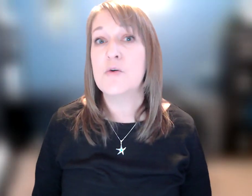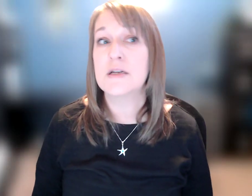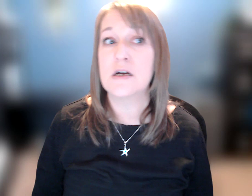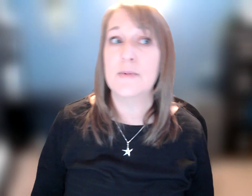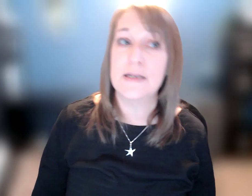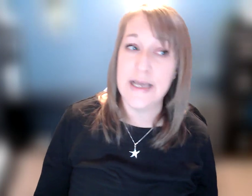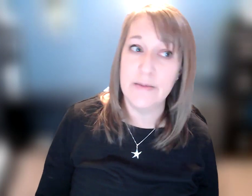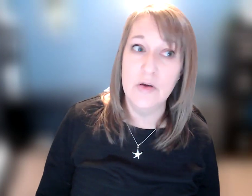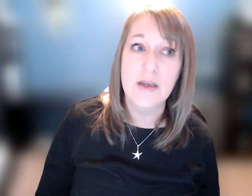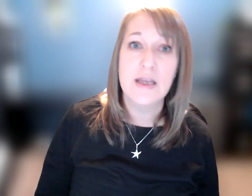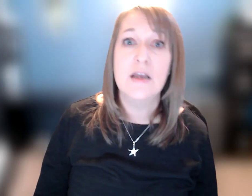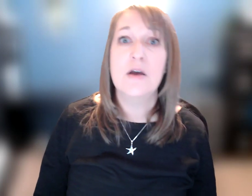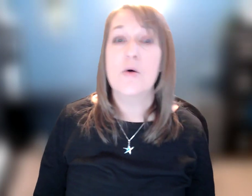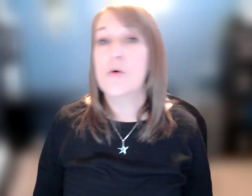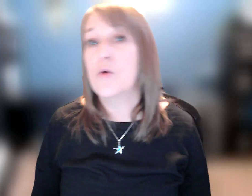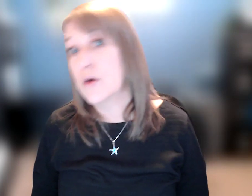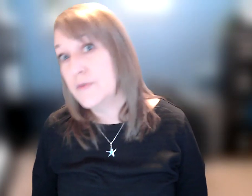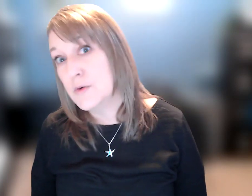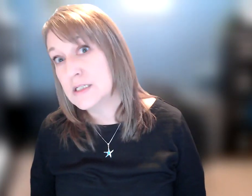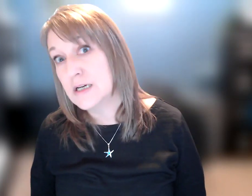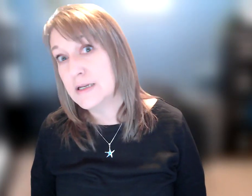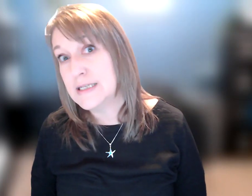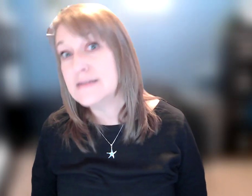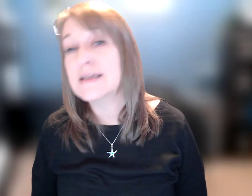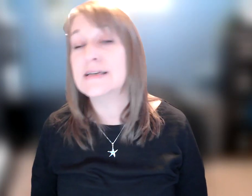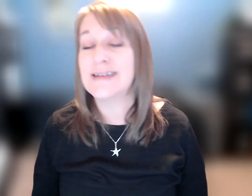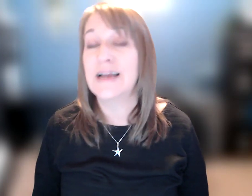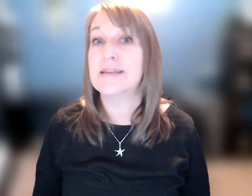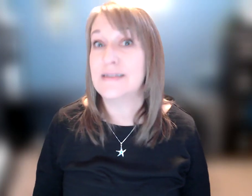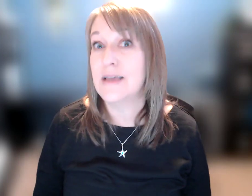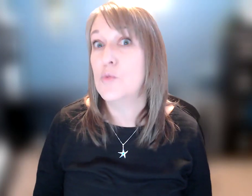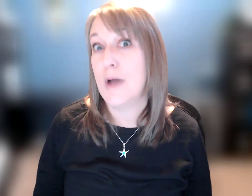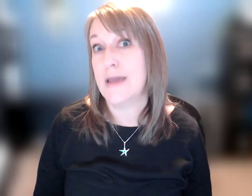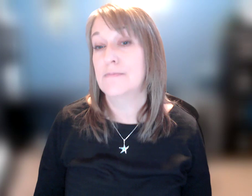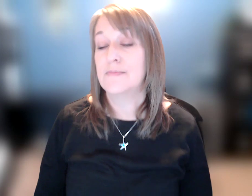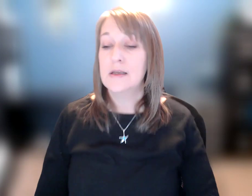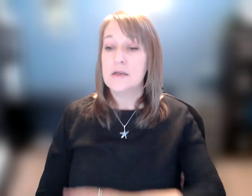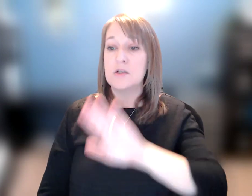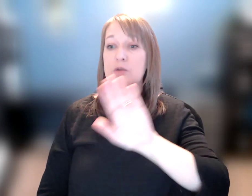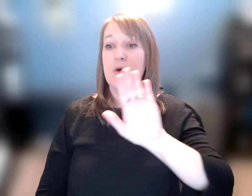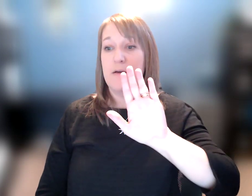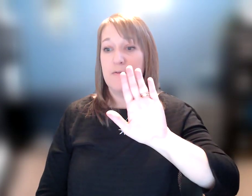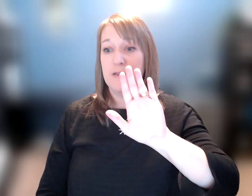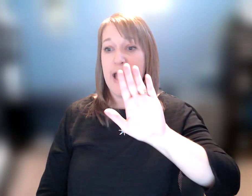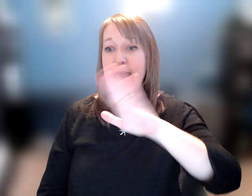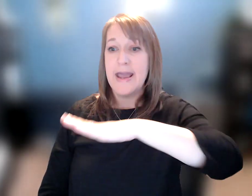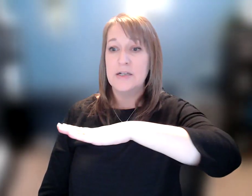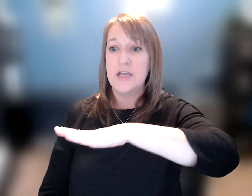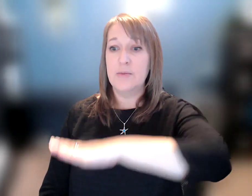want to talk about a table, or if you want to talk about a desk, it's signed the same way. So you want a flat hand shape with